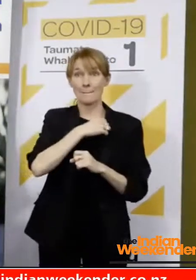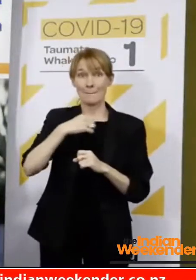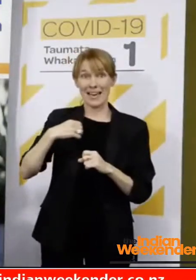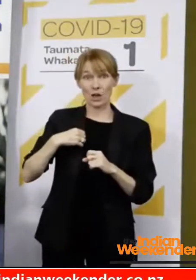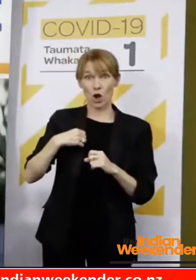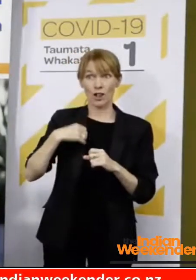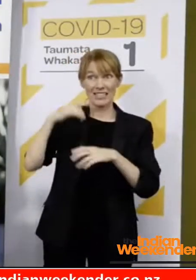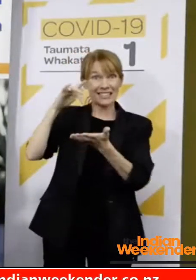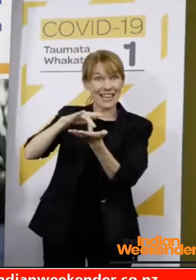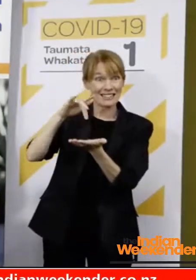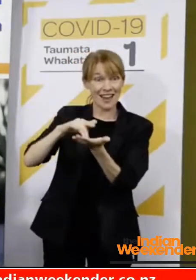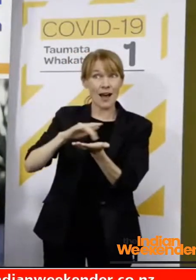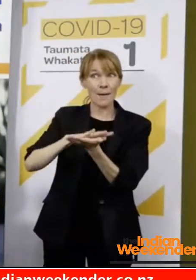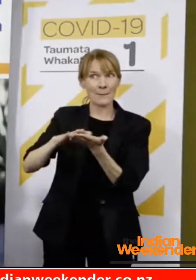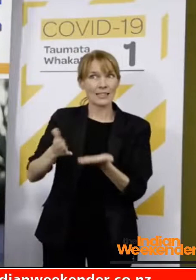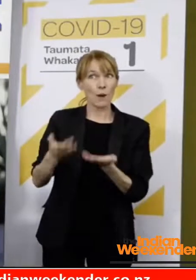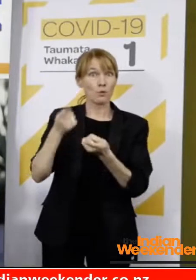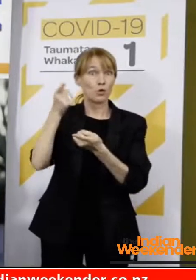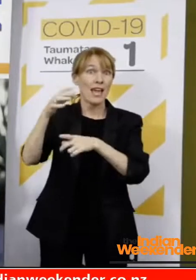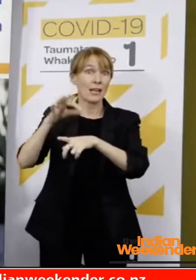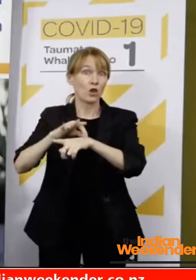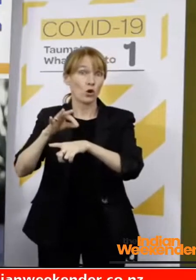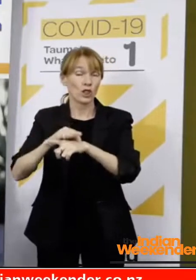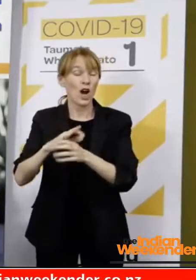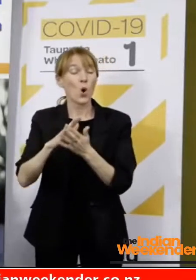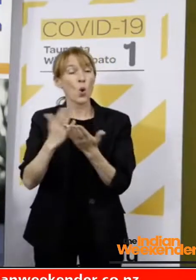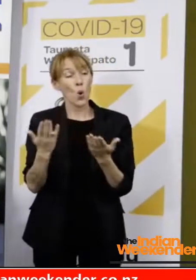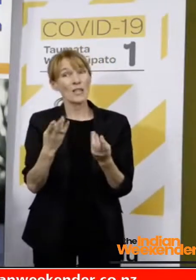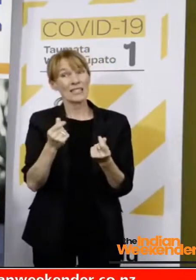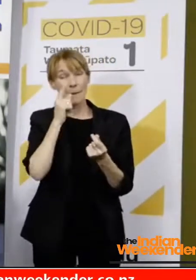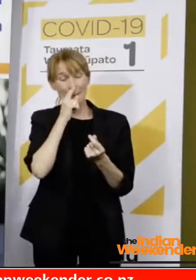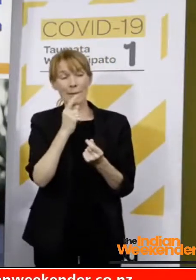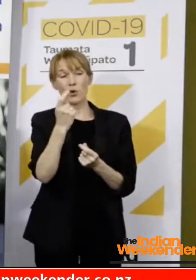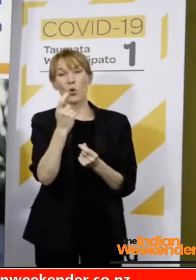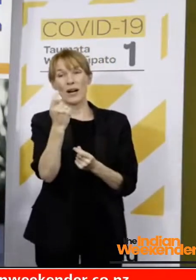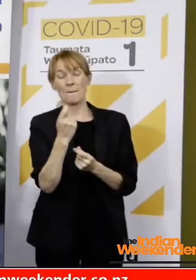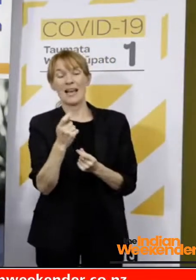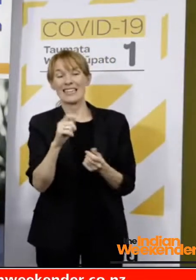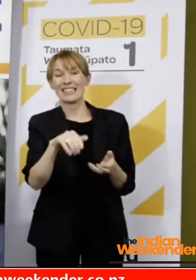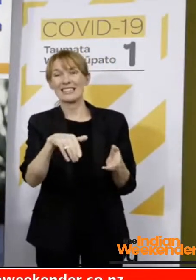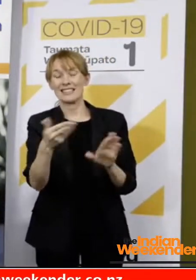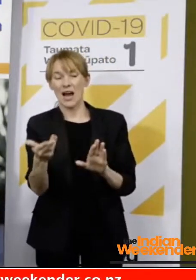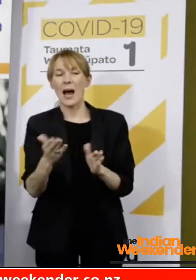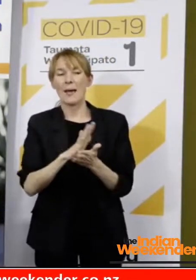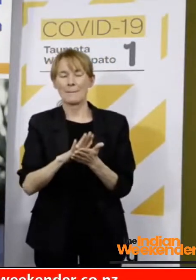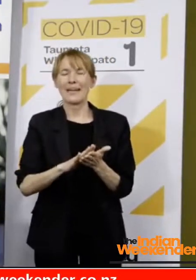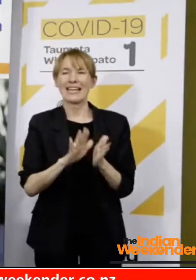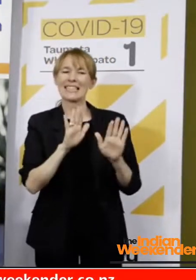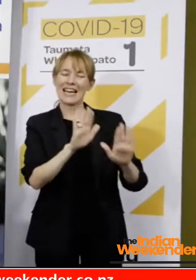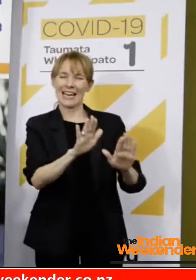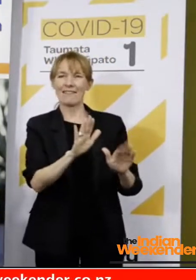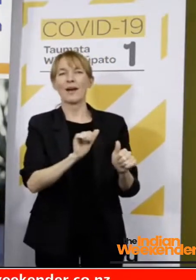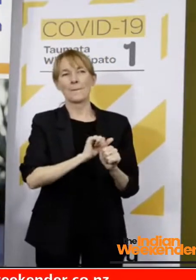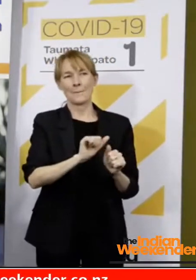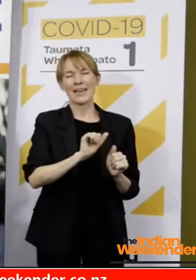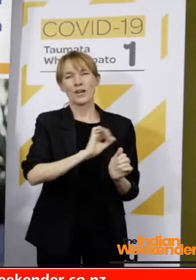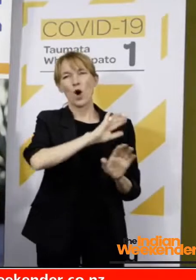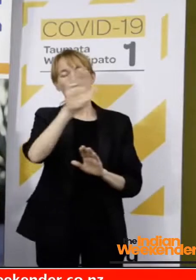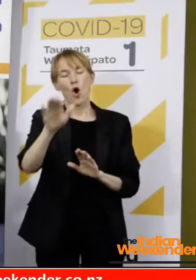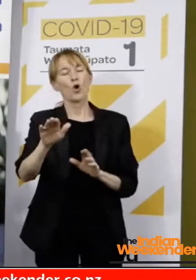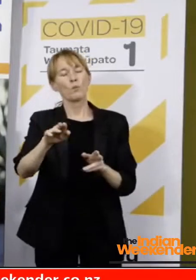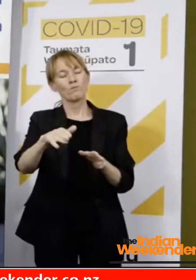or in fact they were palliative and going home. And then there are several who, once they